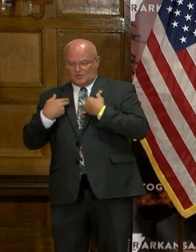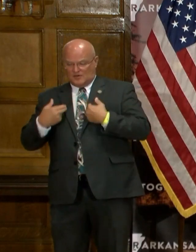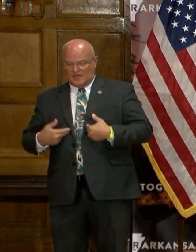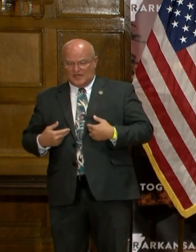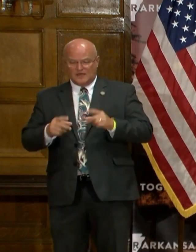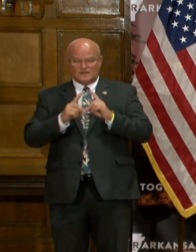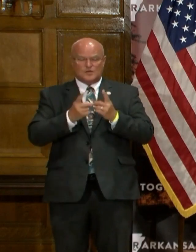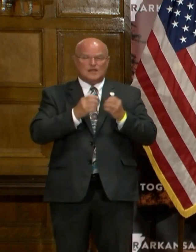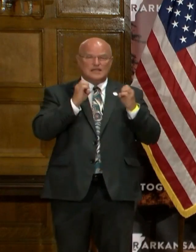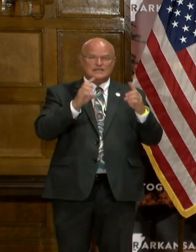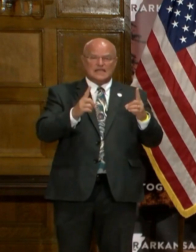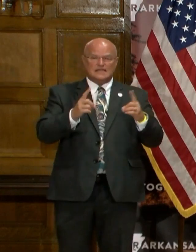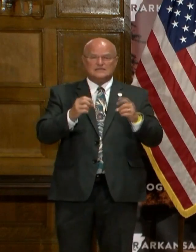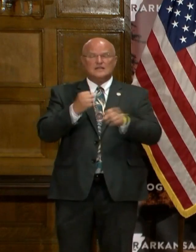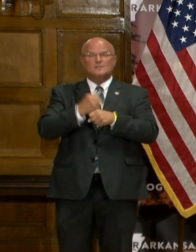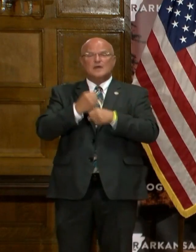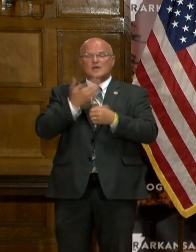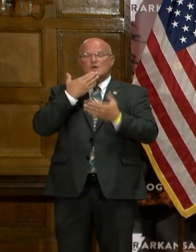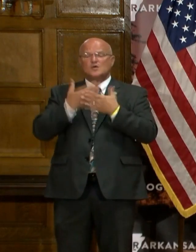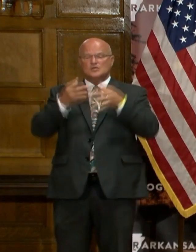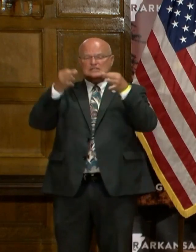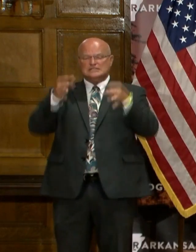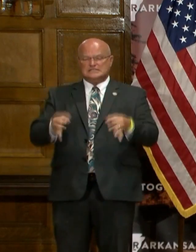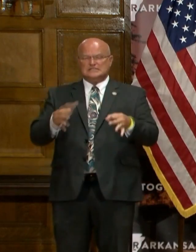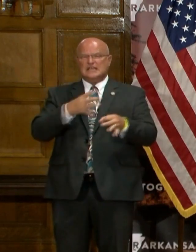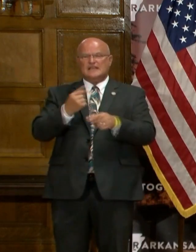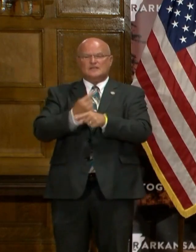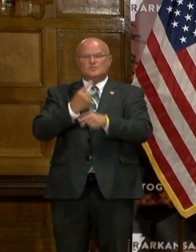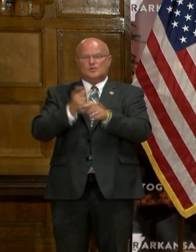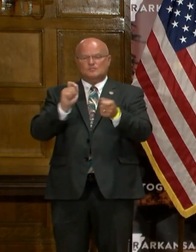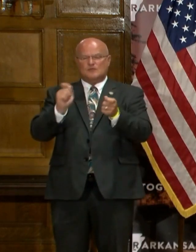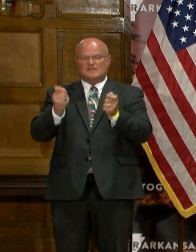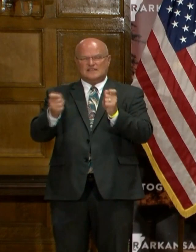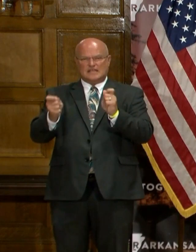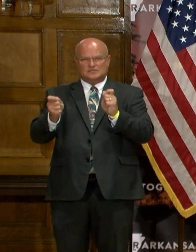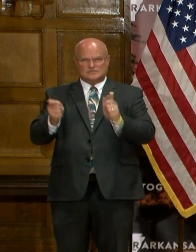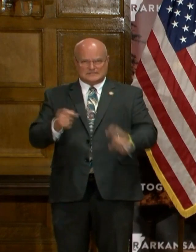good decisions and making the appropriate modifications.